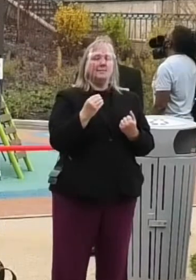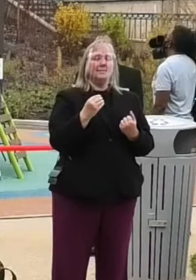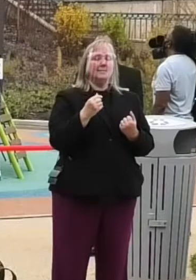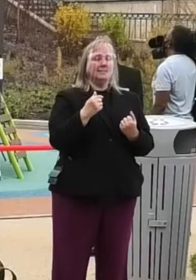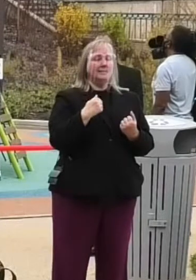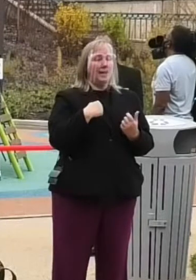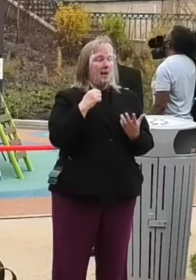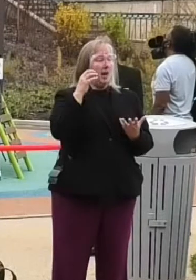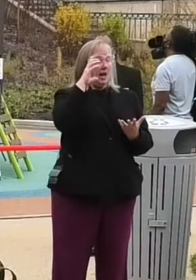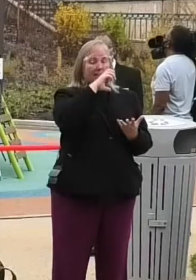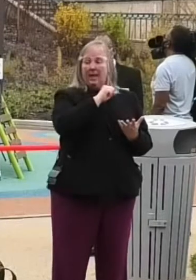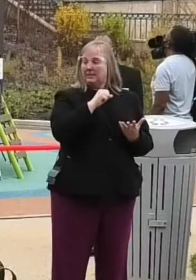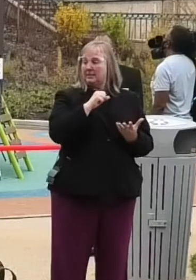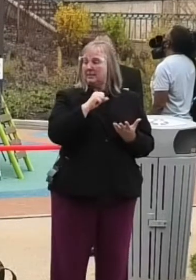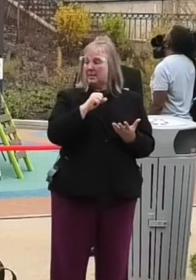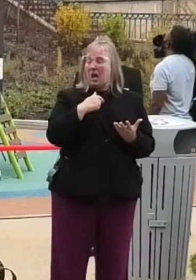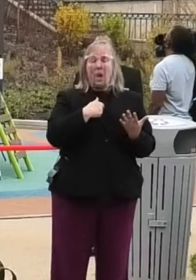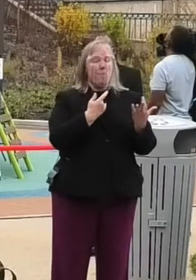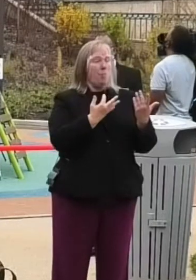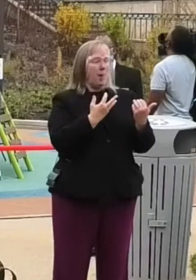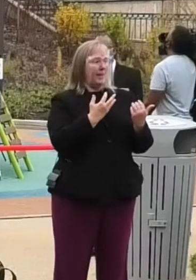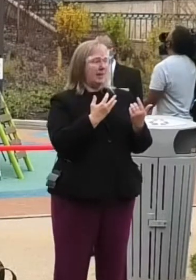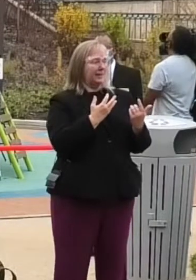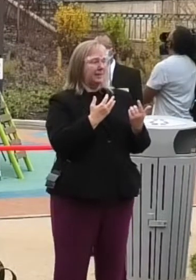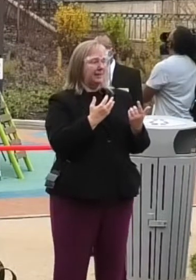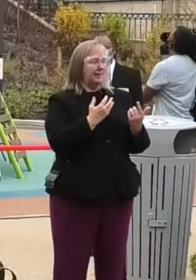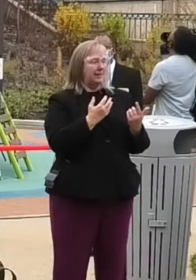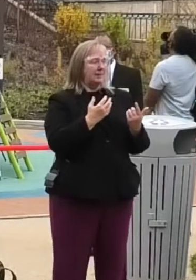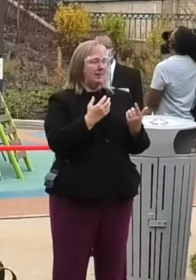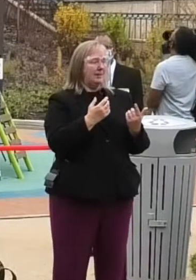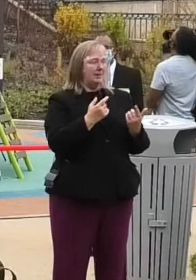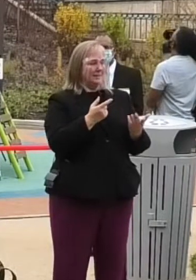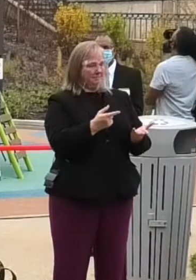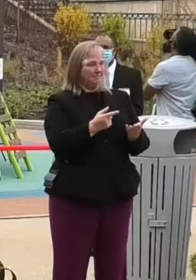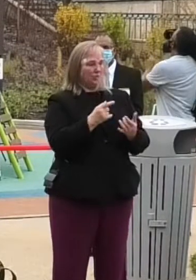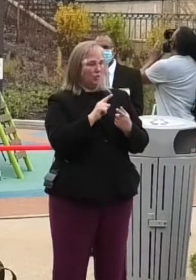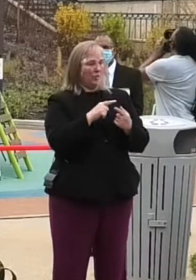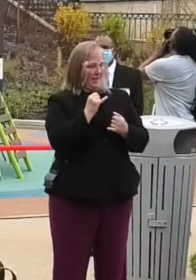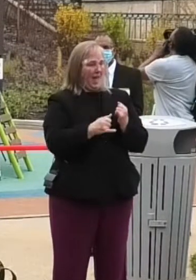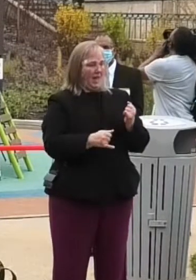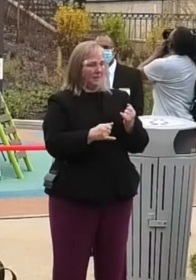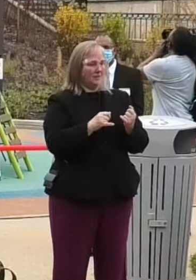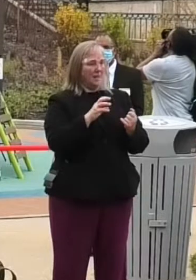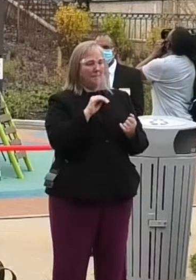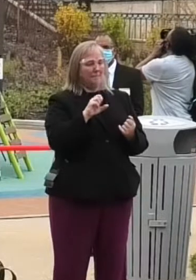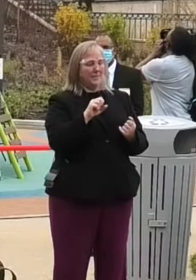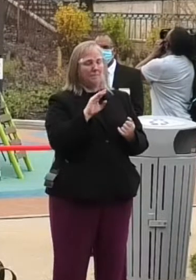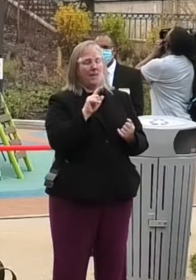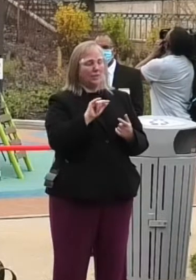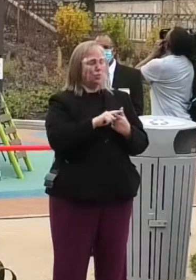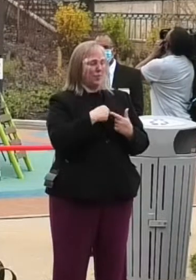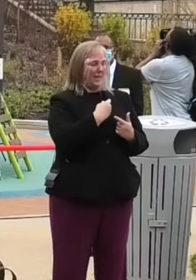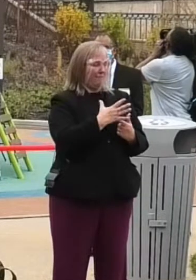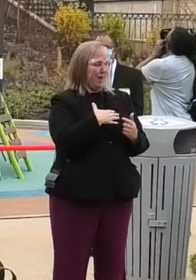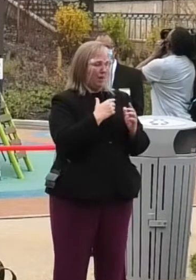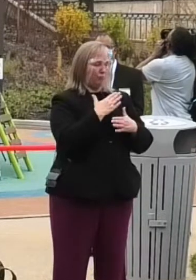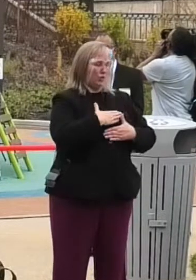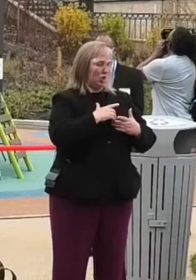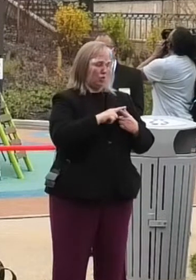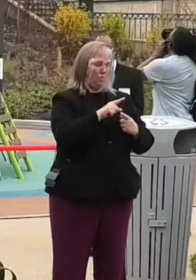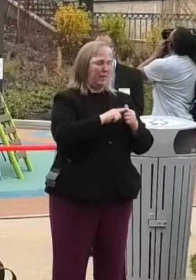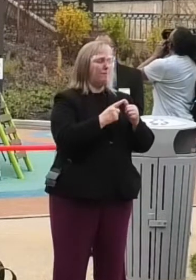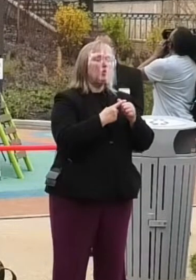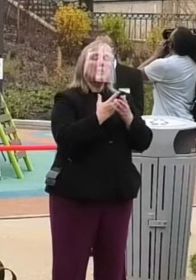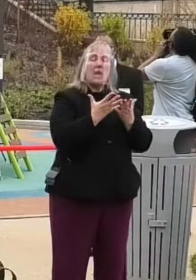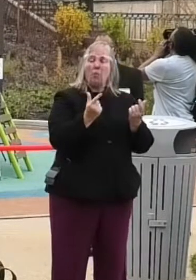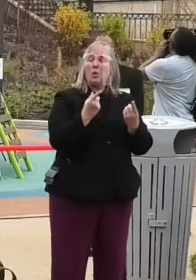I guess I'm waiting the last, Ms. Bailey, to give my appreciation to you, but I the first thing I want to do, I